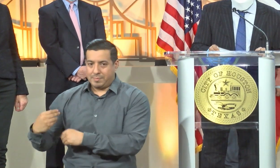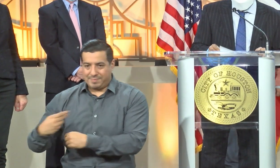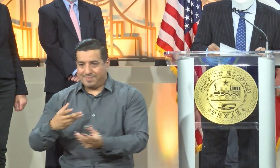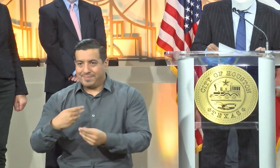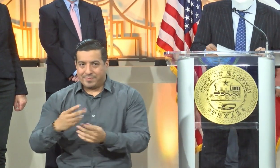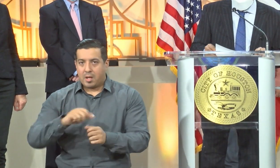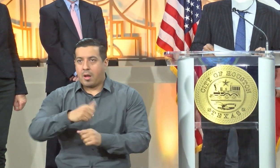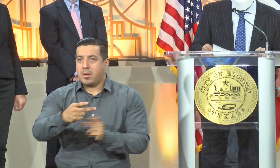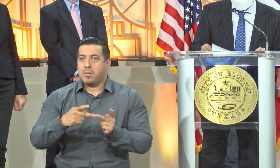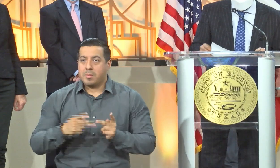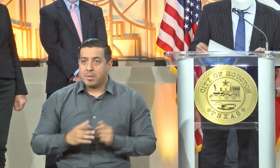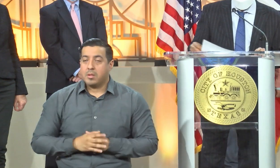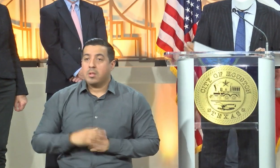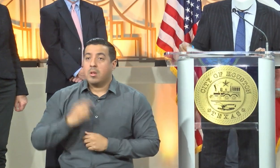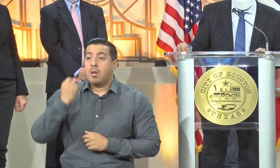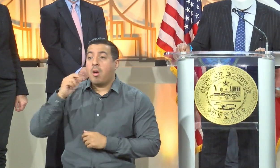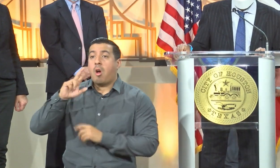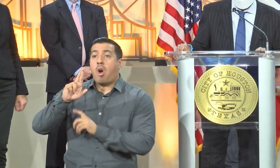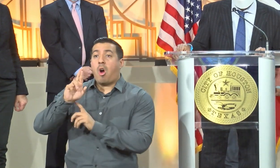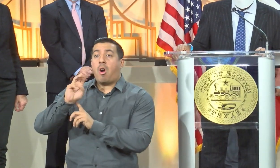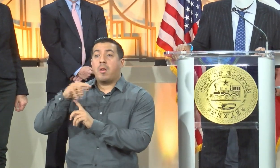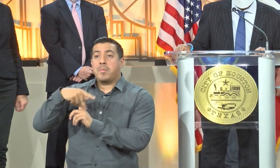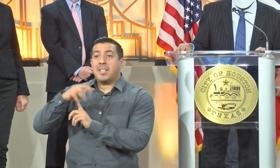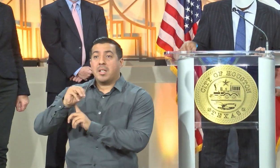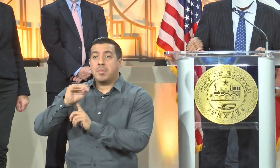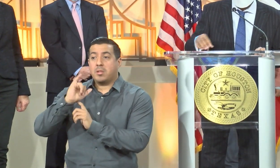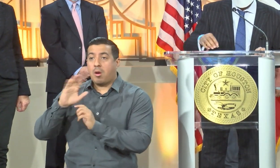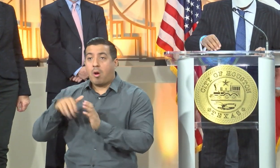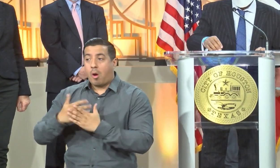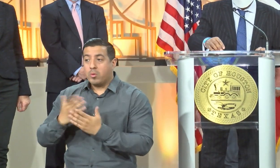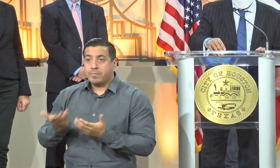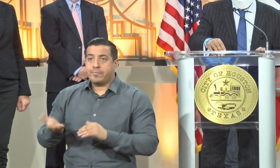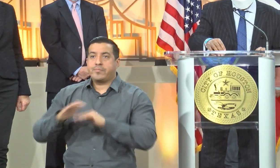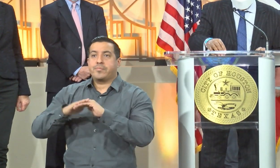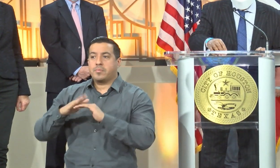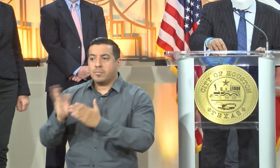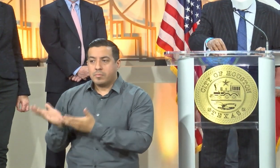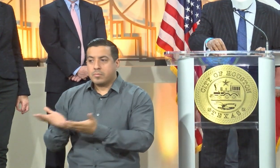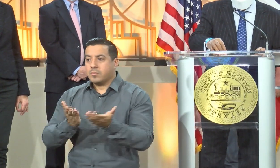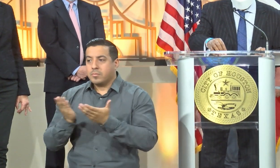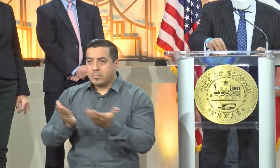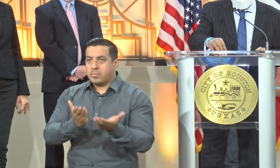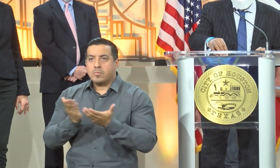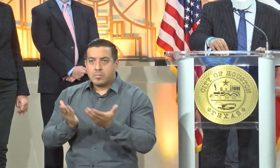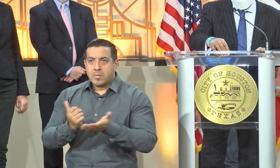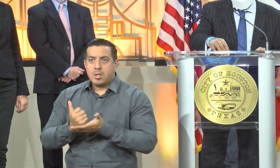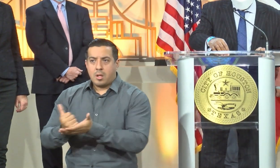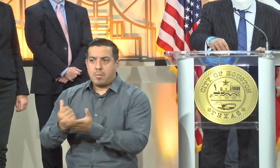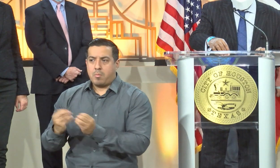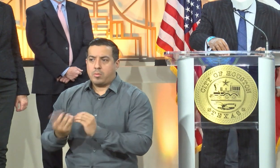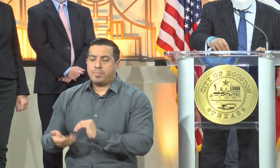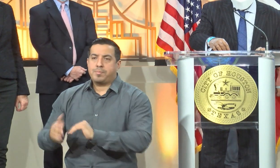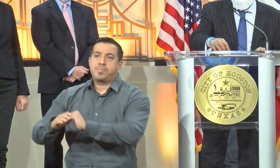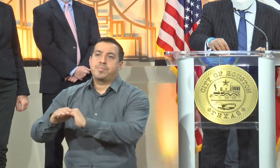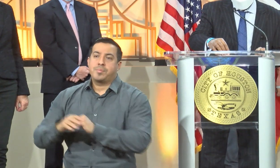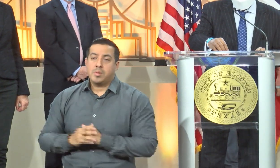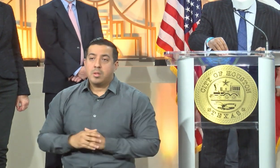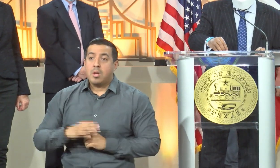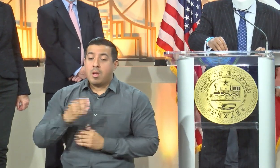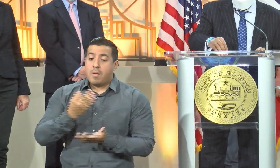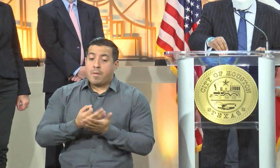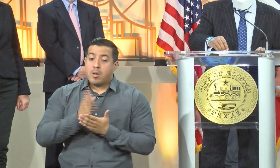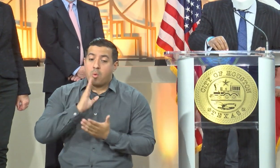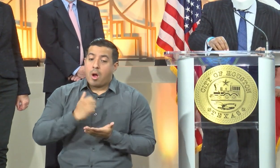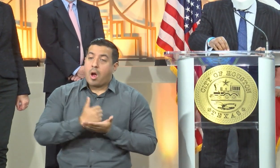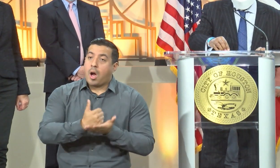shelter operations, RPM increased its transport efforts during the pandemic. The funding will also support